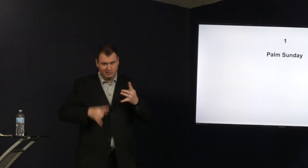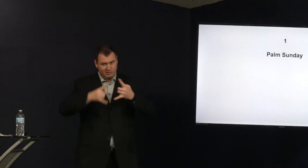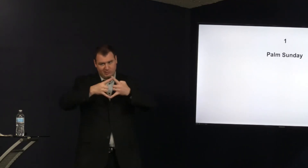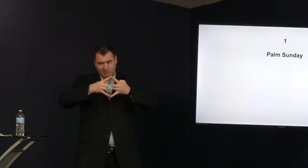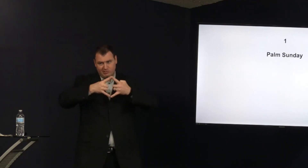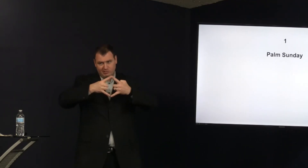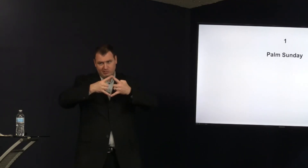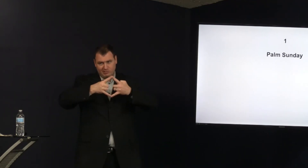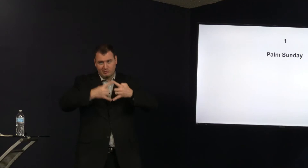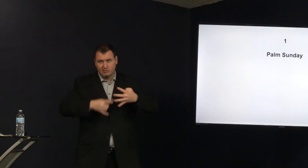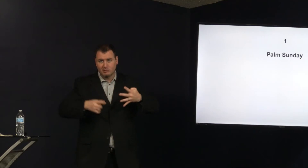were disciples of Jesus.